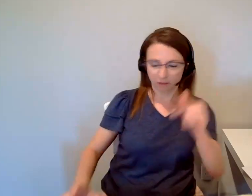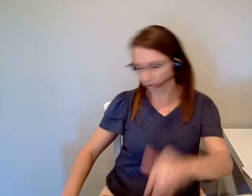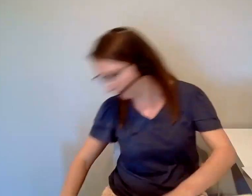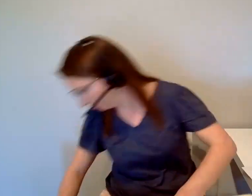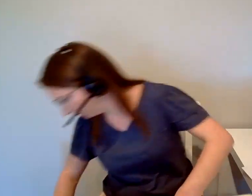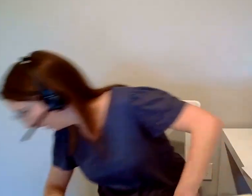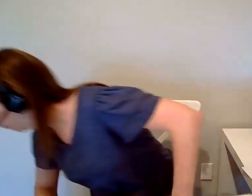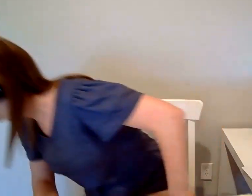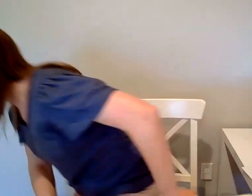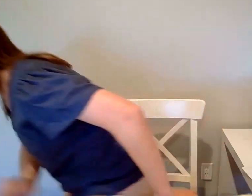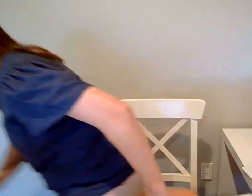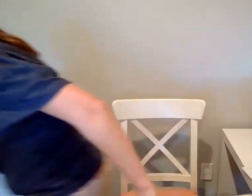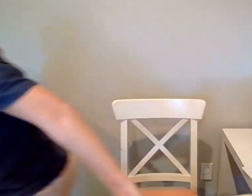excuse me for a second.